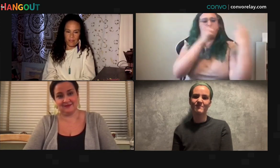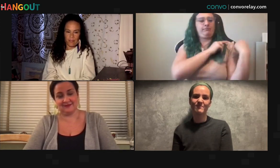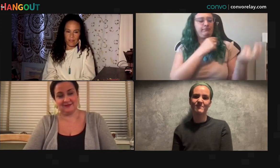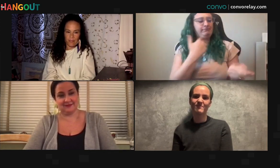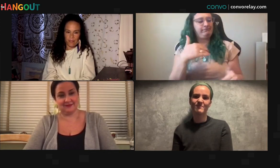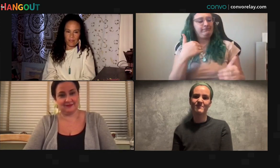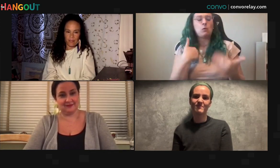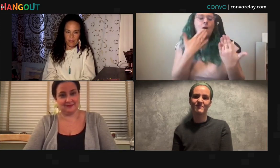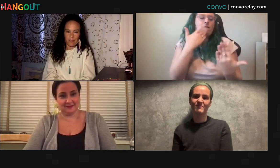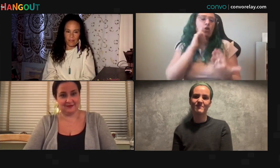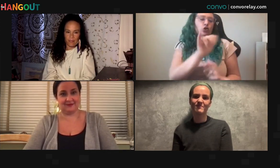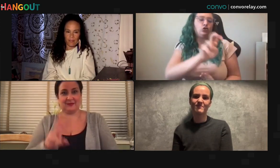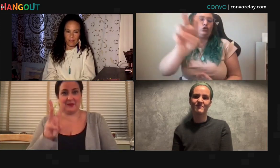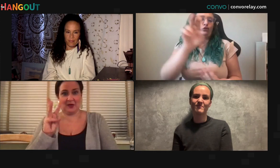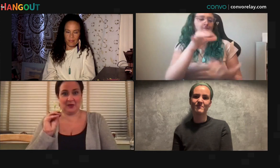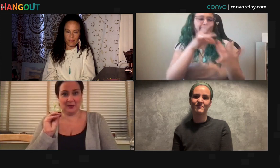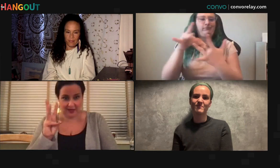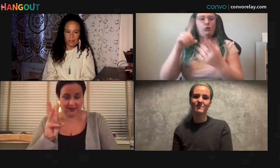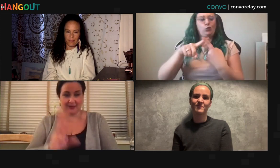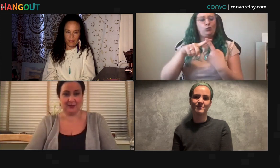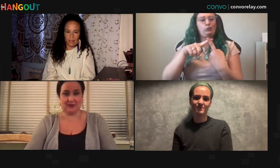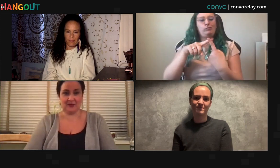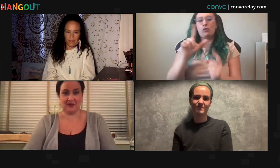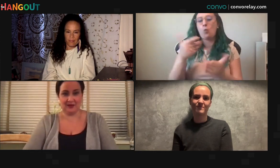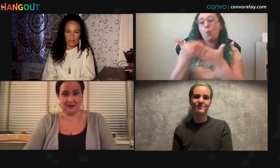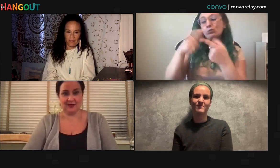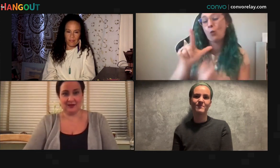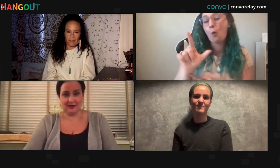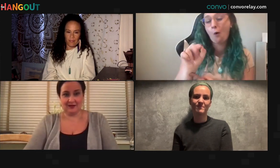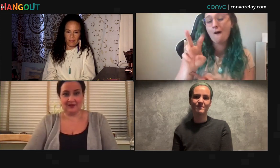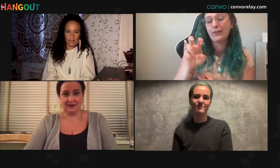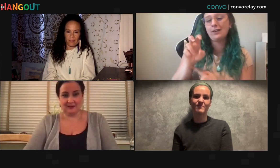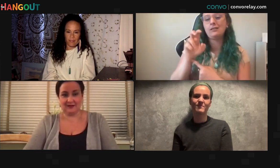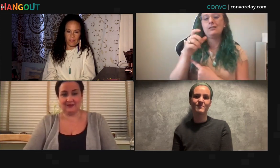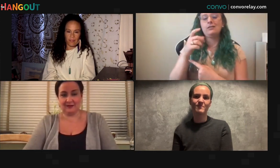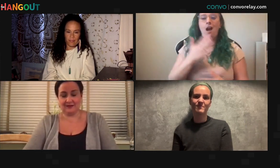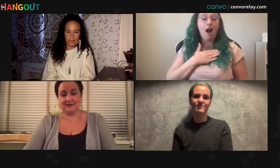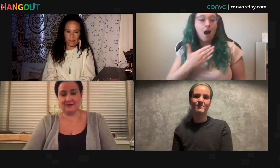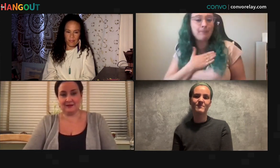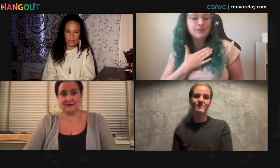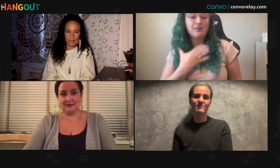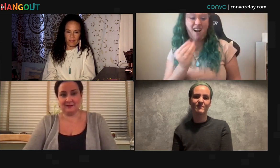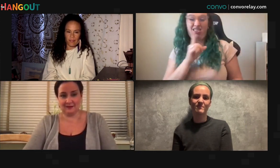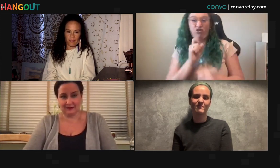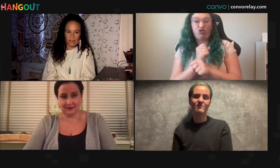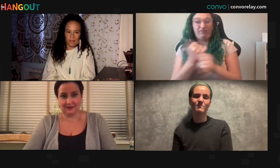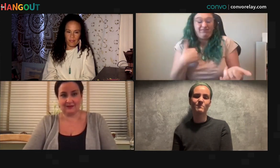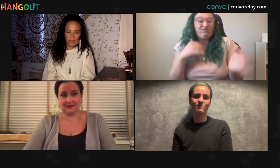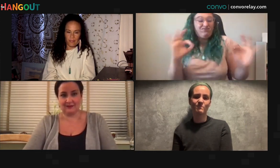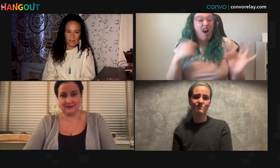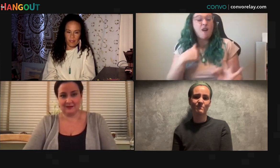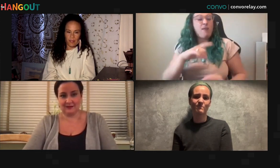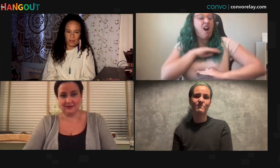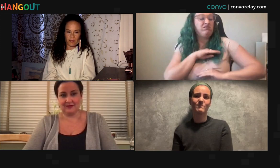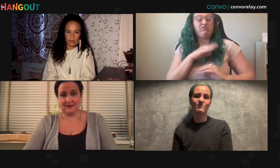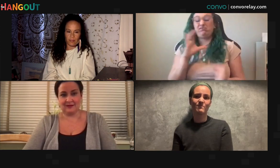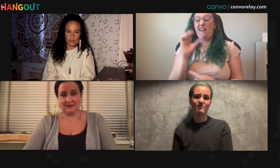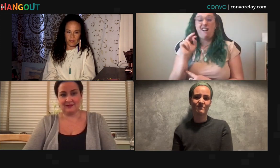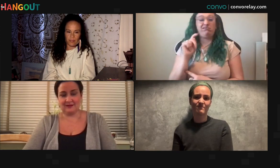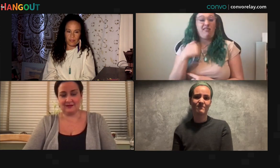to get to where you are. So I am grateful for the journey Wow. that led me to where I am now, to the love